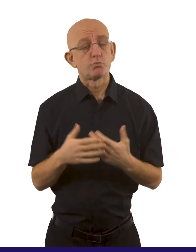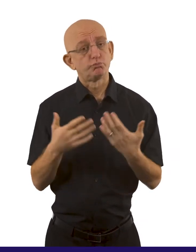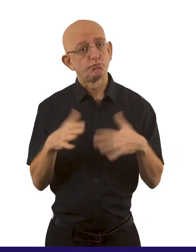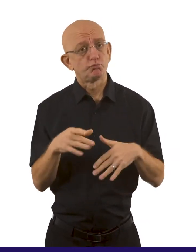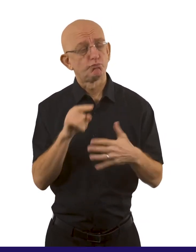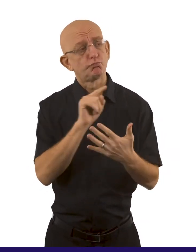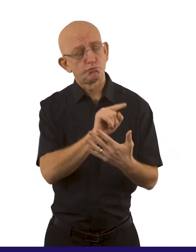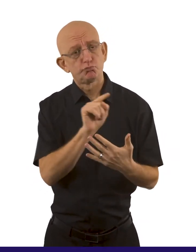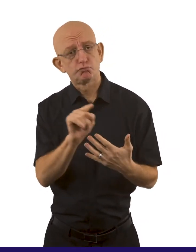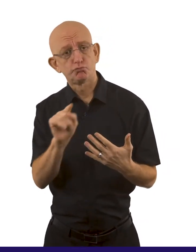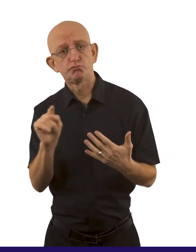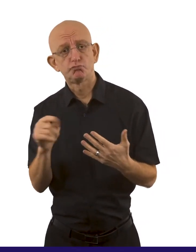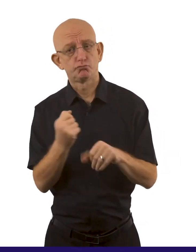A moderate amount.